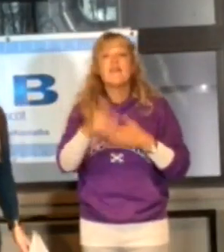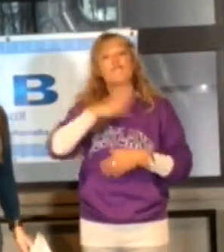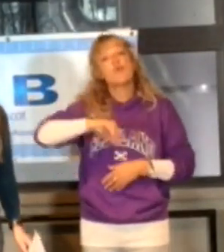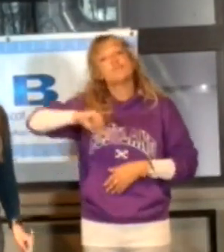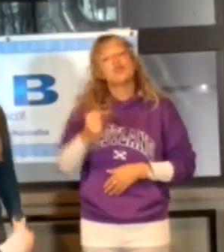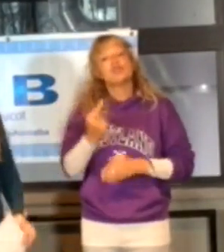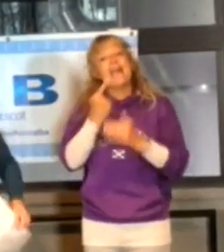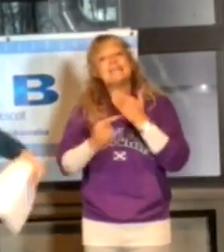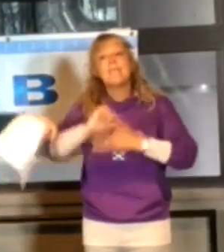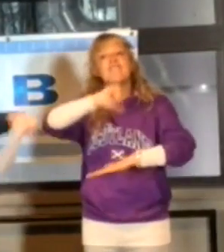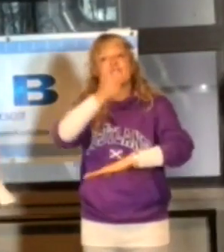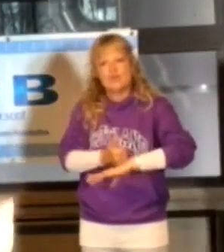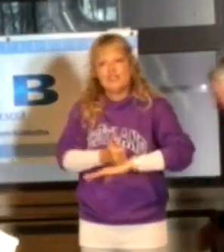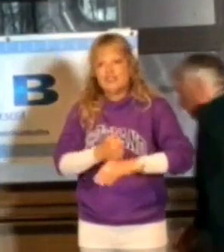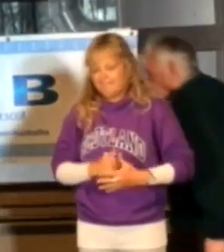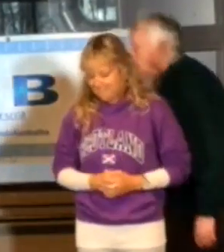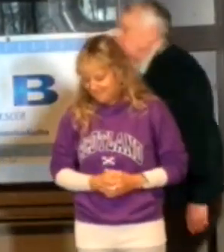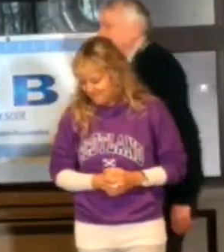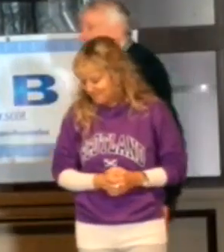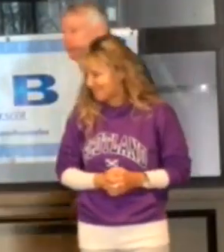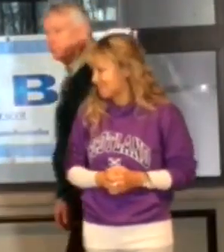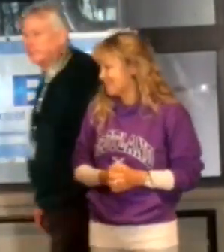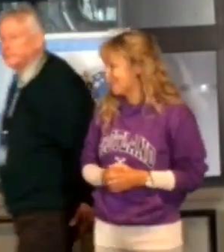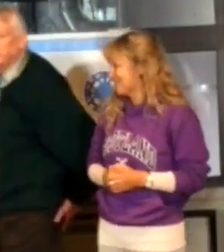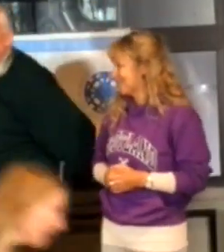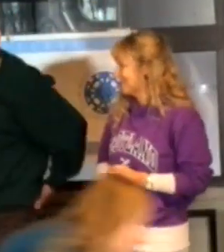Independence Foundation.